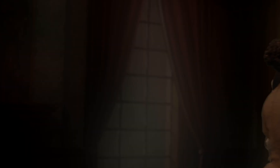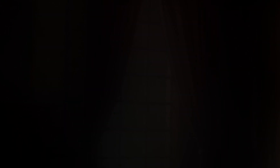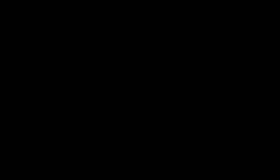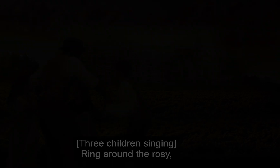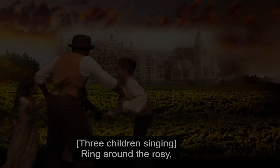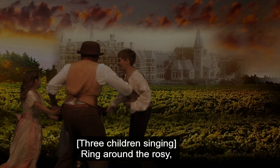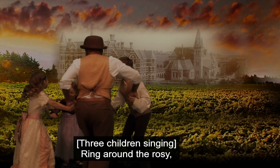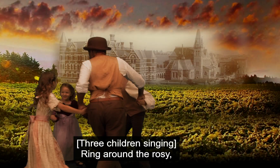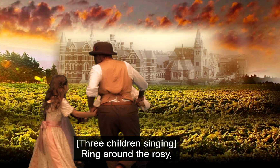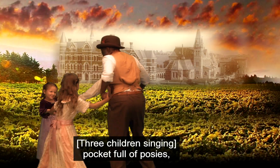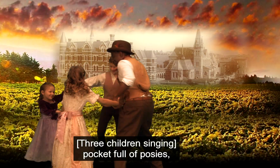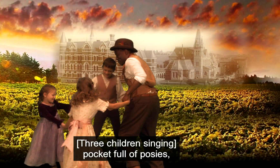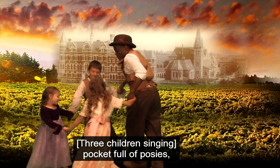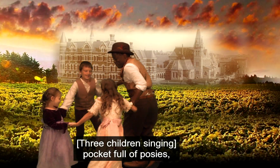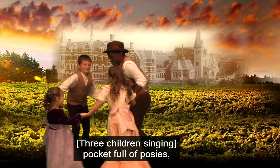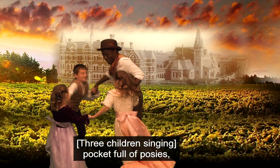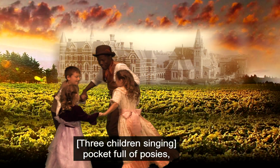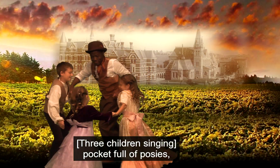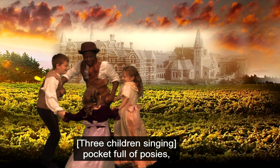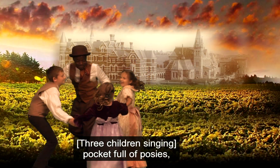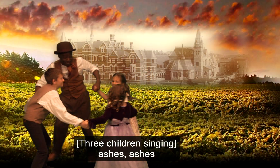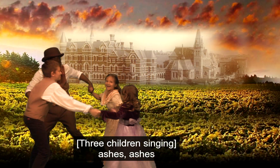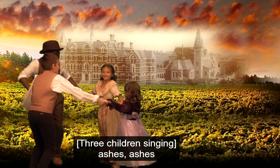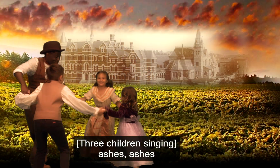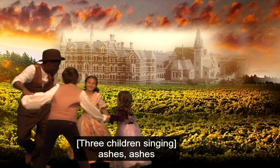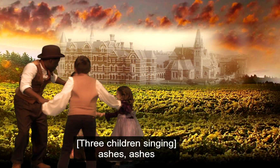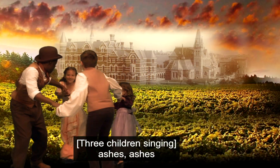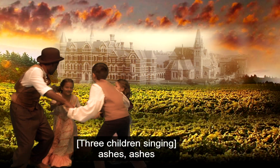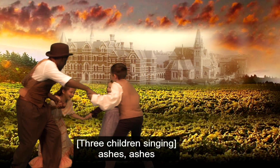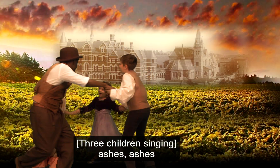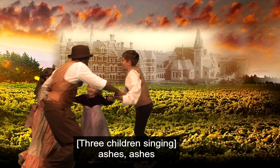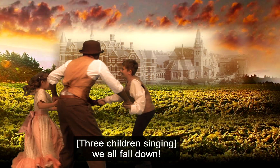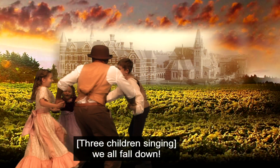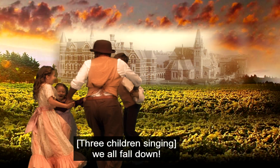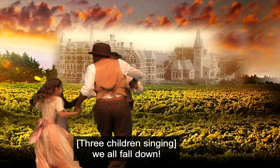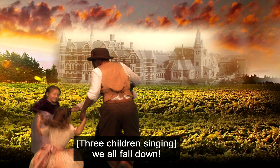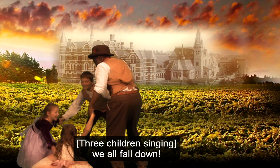Ring around the rosies, pocket full of posies, ashes, ashes, we all fall